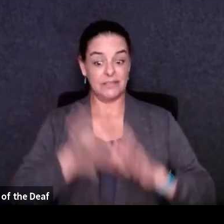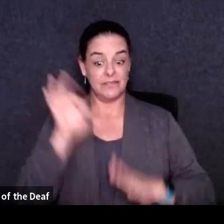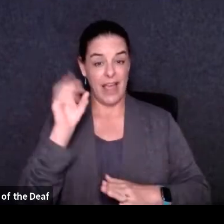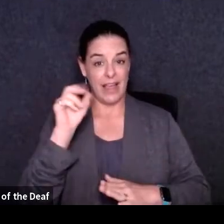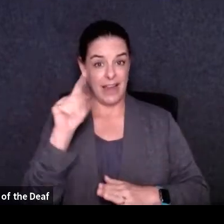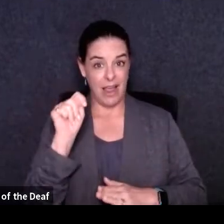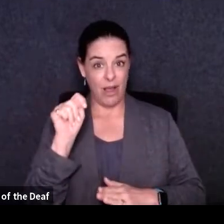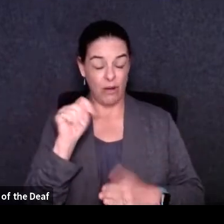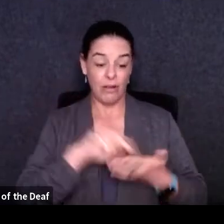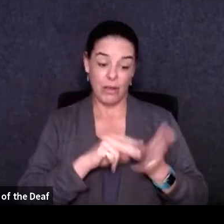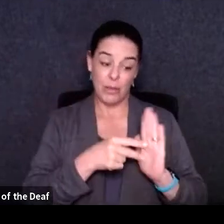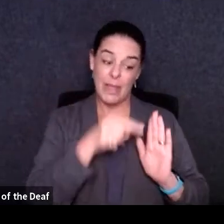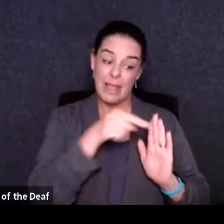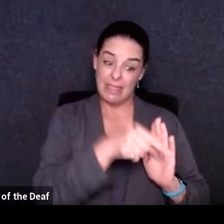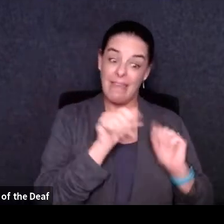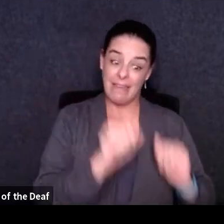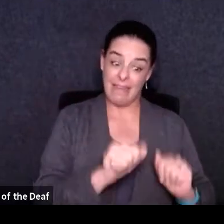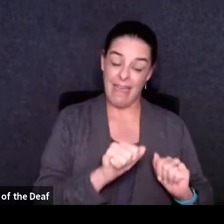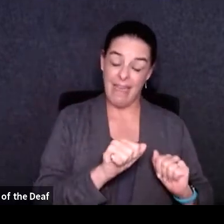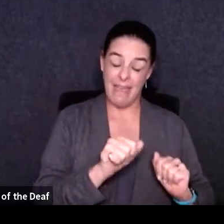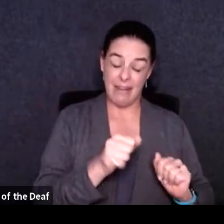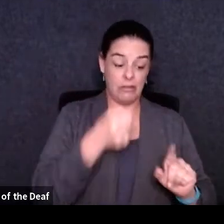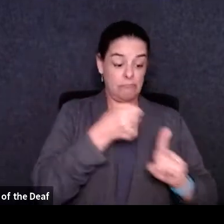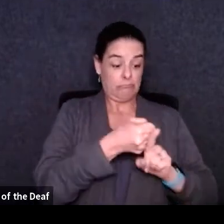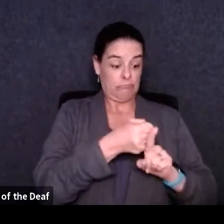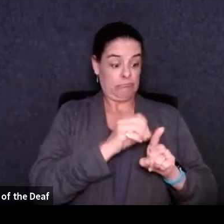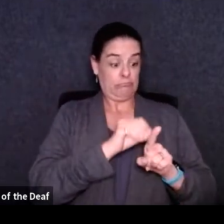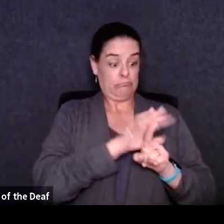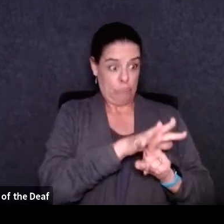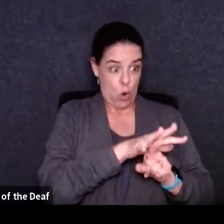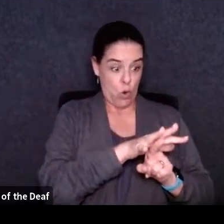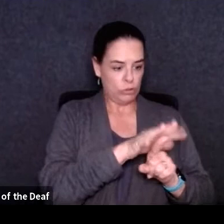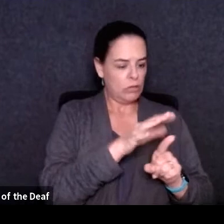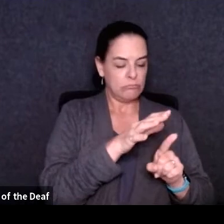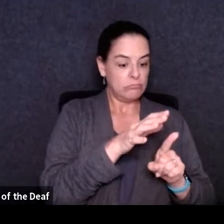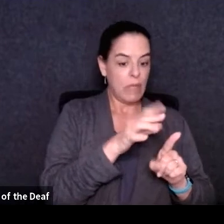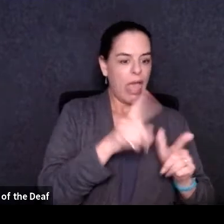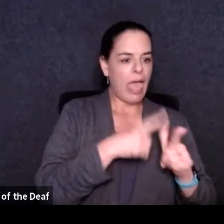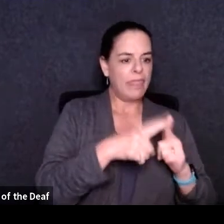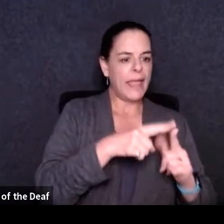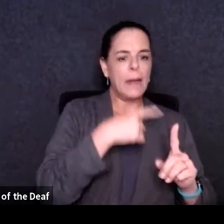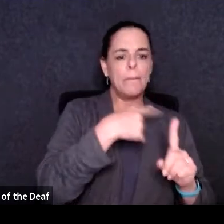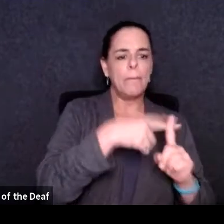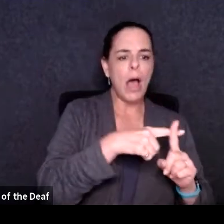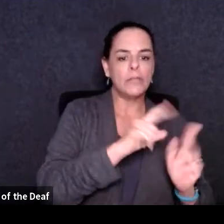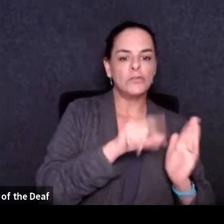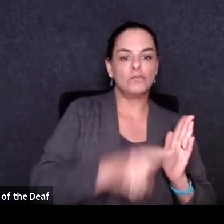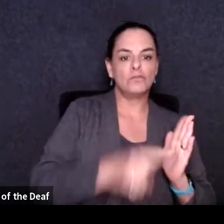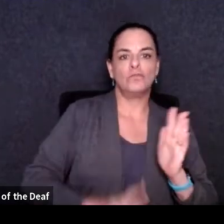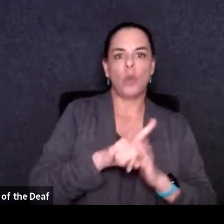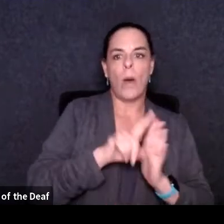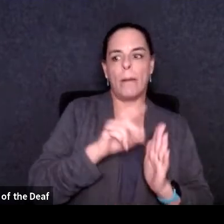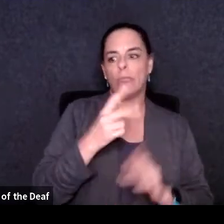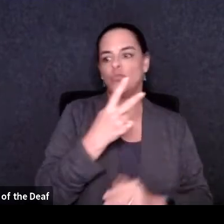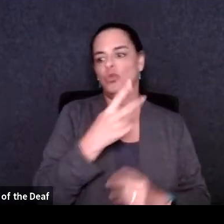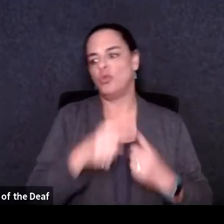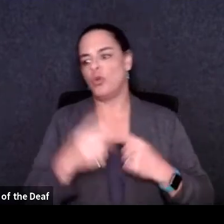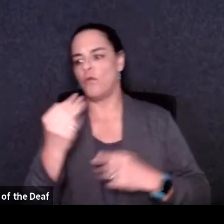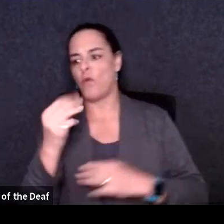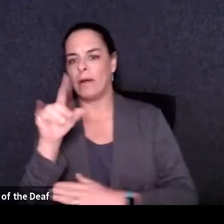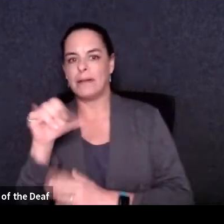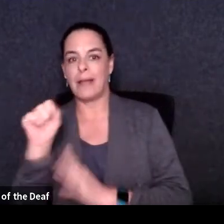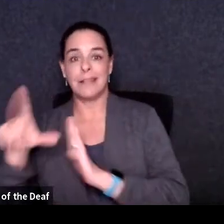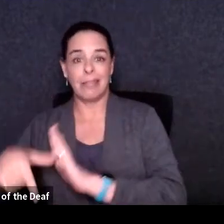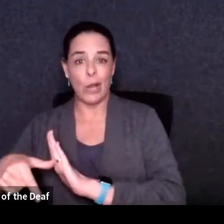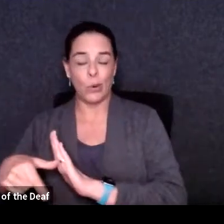COVID-19 can become a positive case themselves anywhere from 2 to 14 days after their exposure.